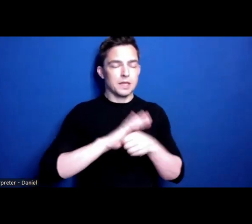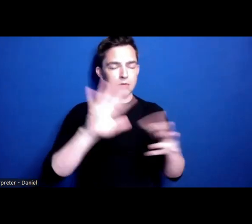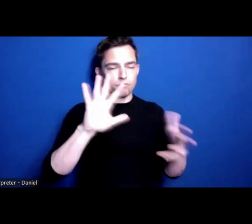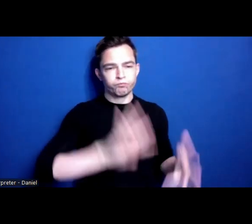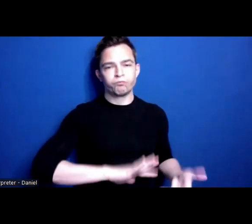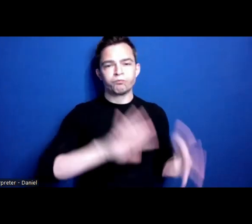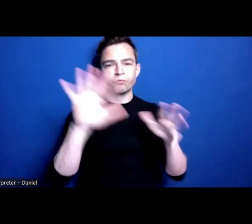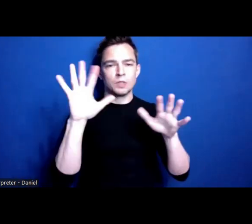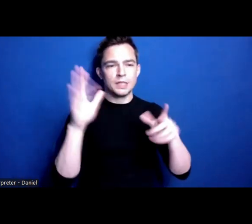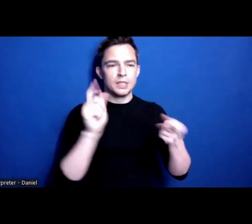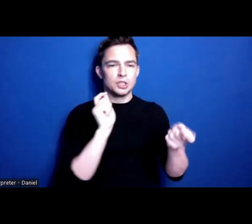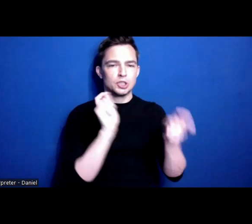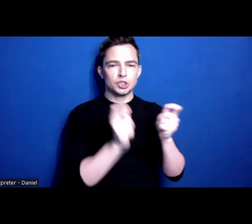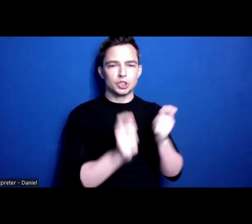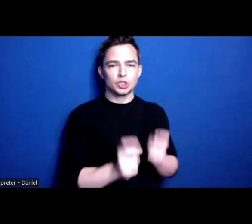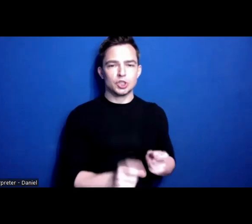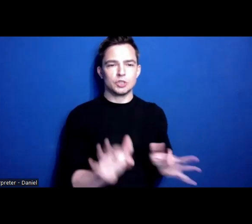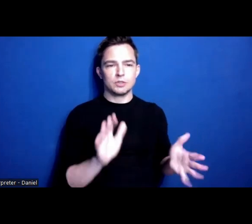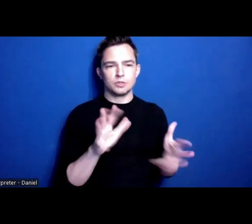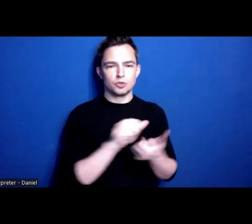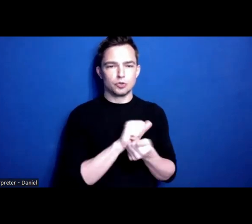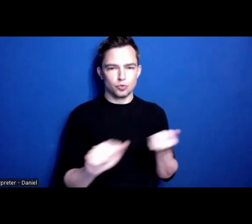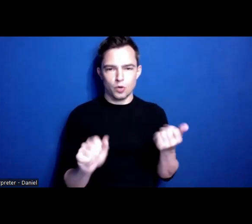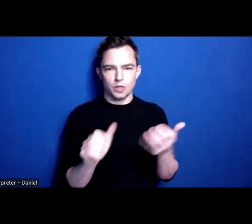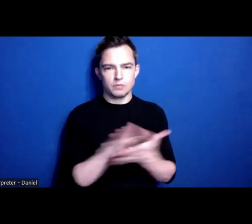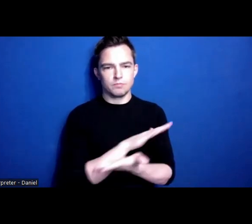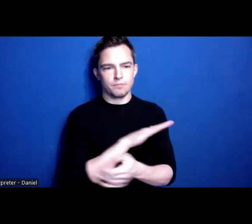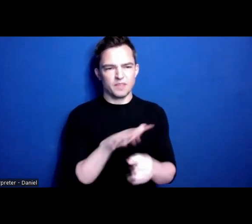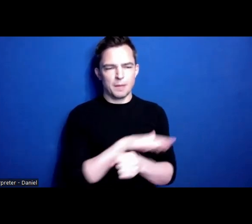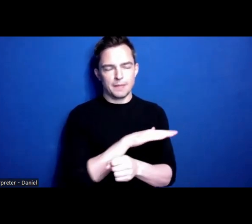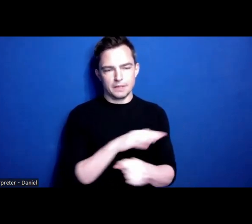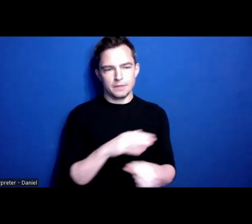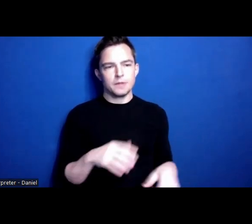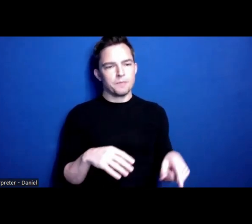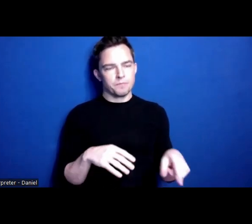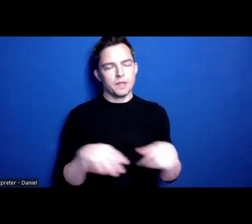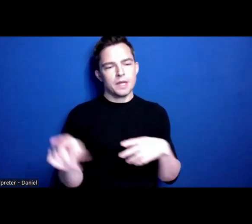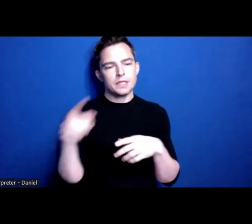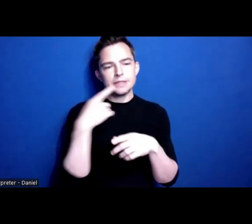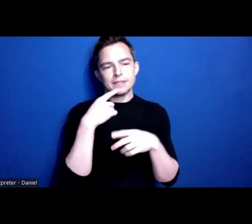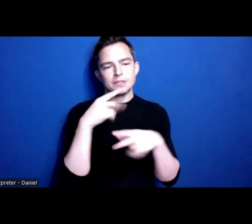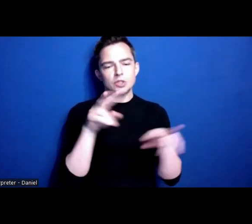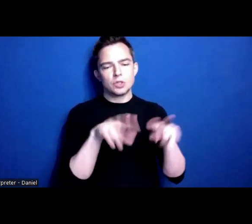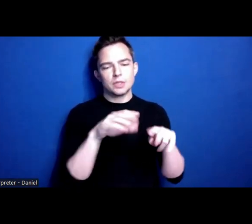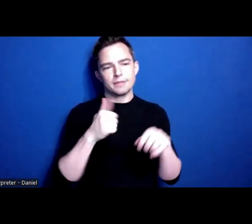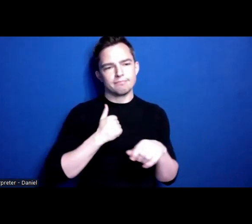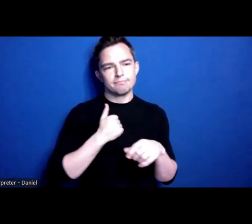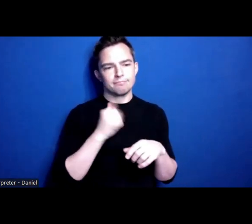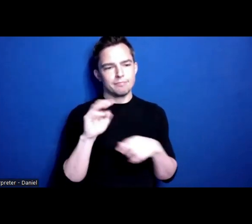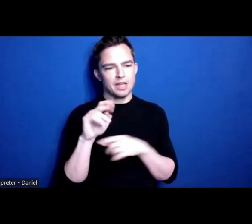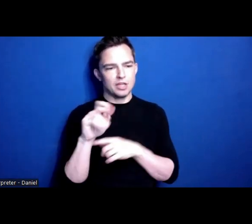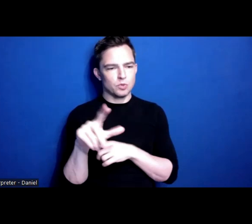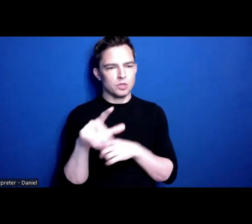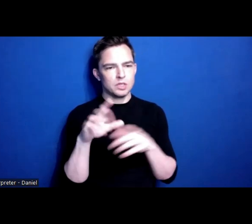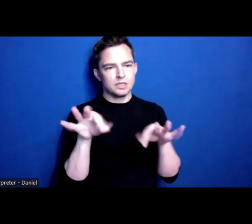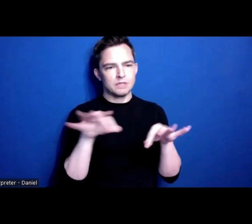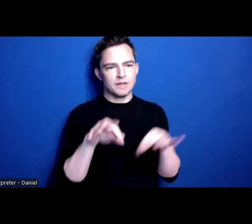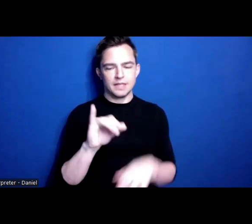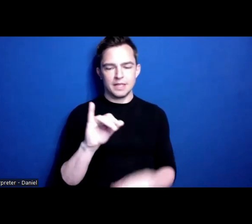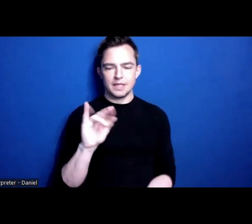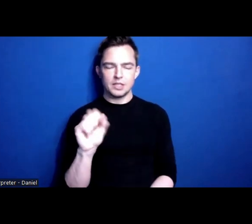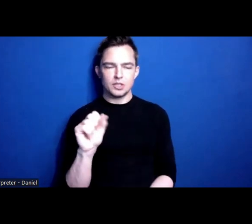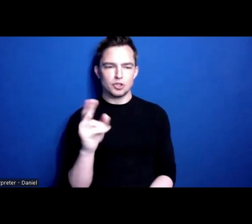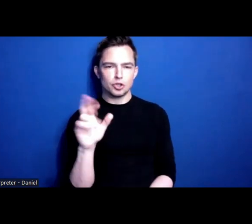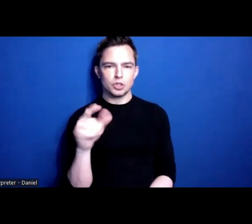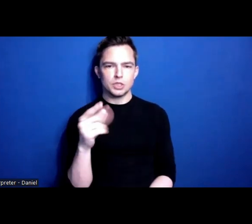destroyed. So Rodriguez's analysis holds in looking at the Canadian manual, which defines an insurgency at its most